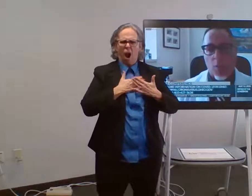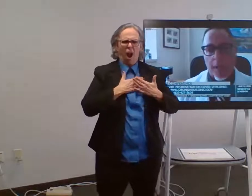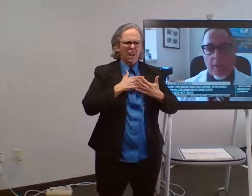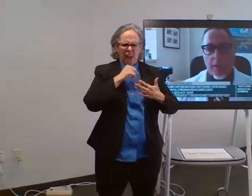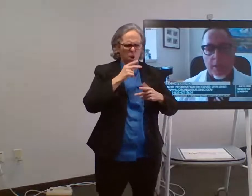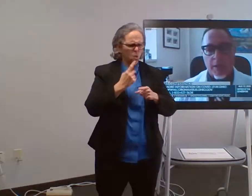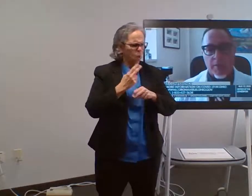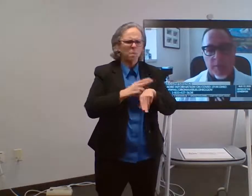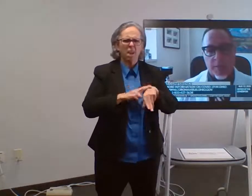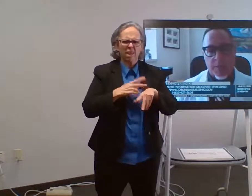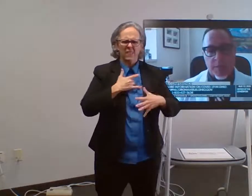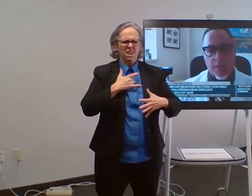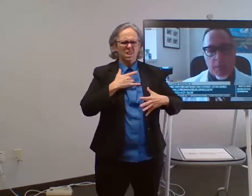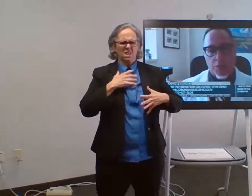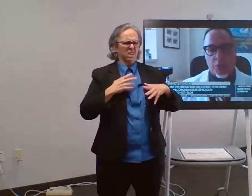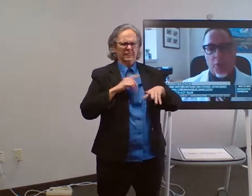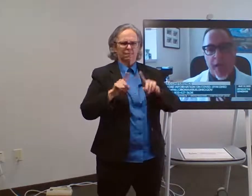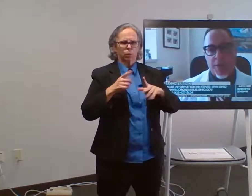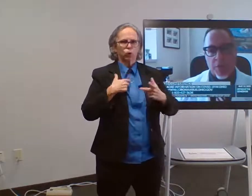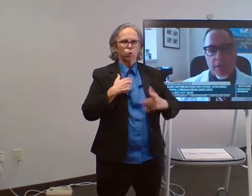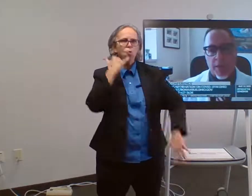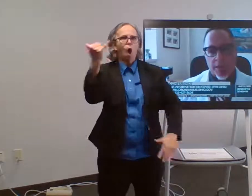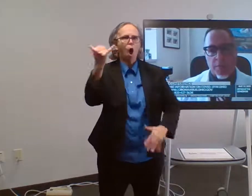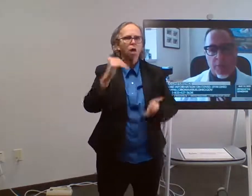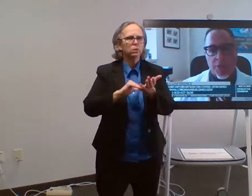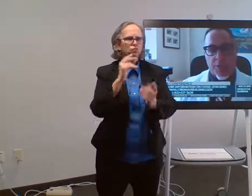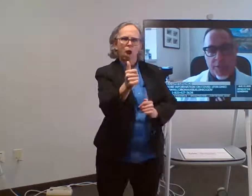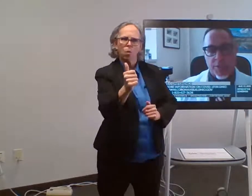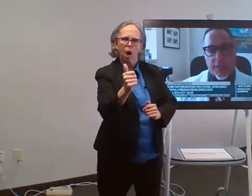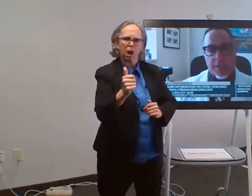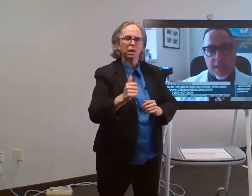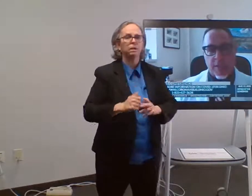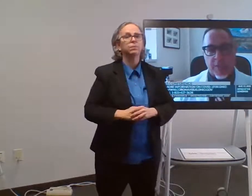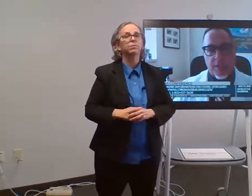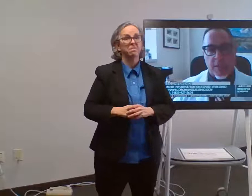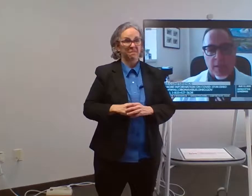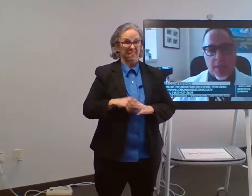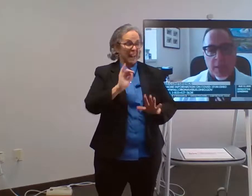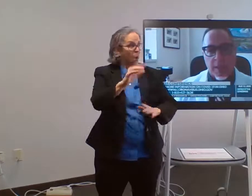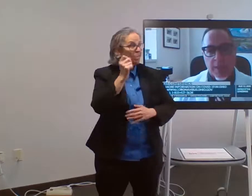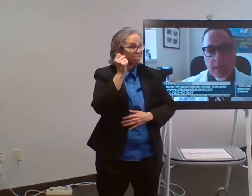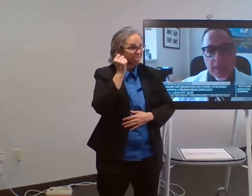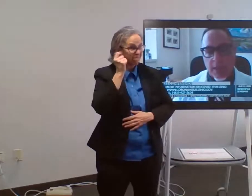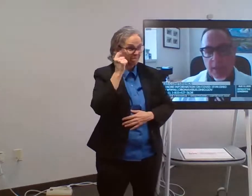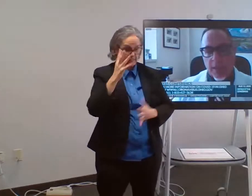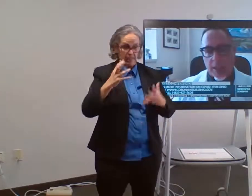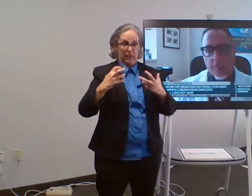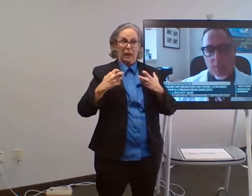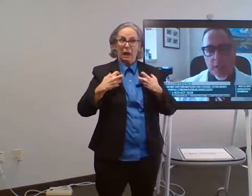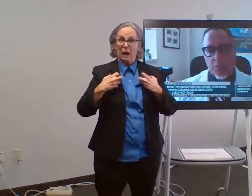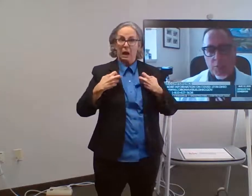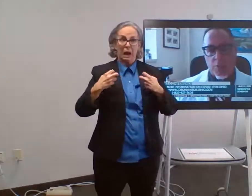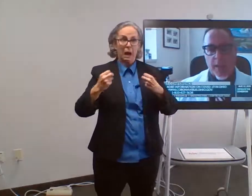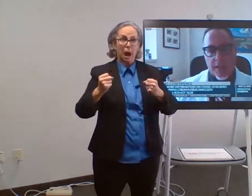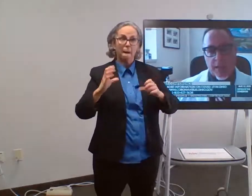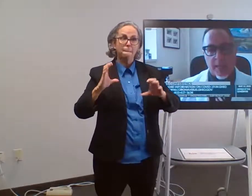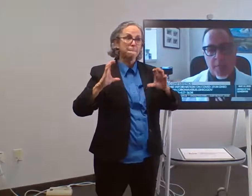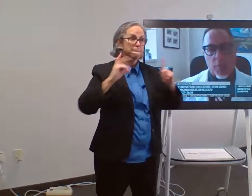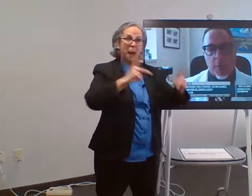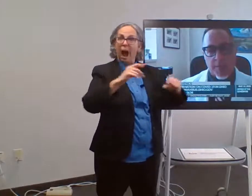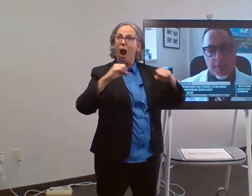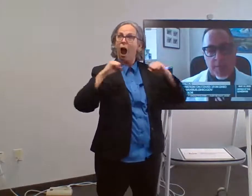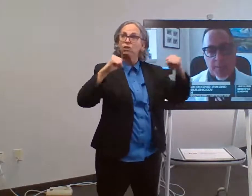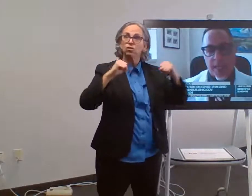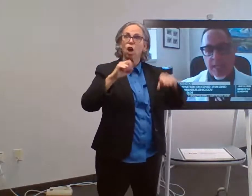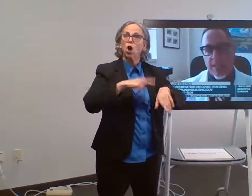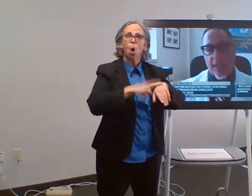be aware of symptoms. You should gradually increase your exercise activity. And if you, as you do that, again, be